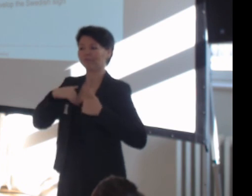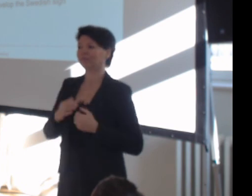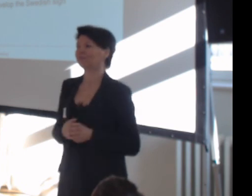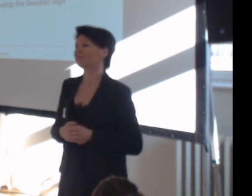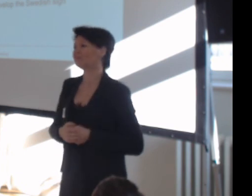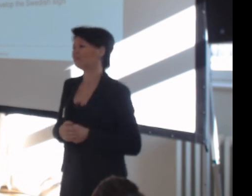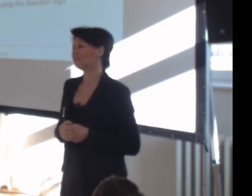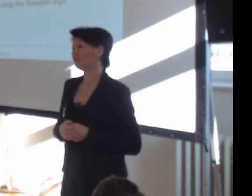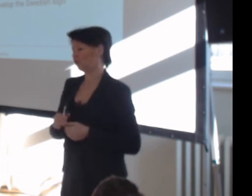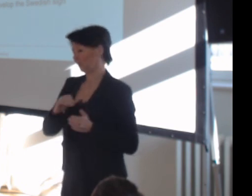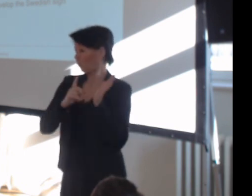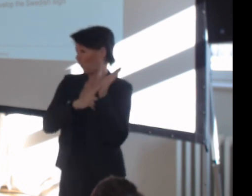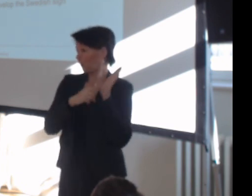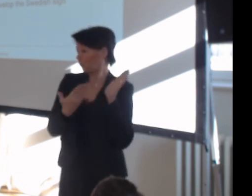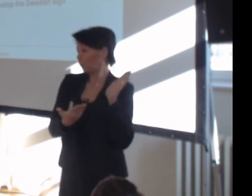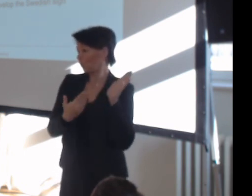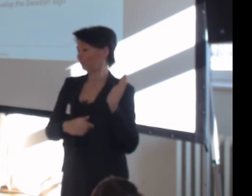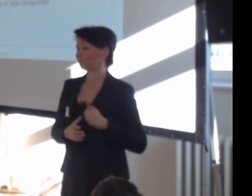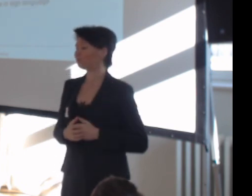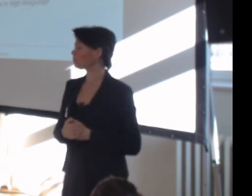support us in what we do.